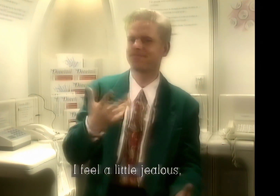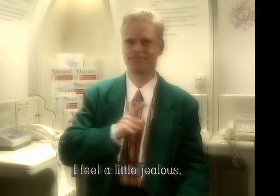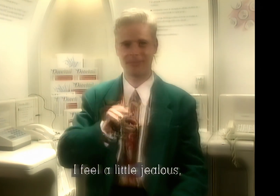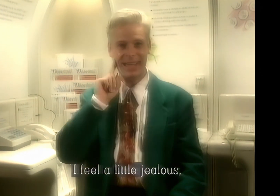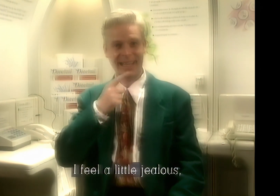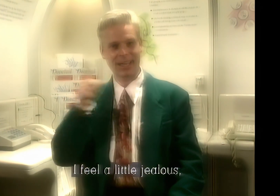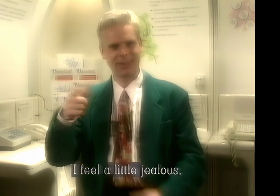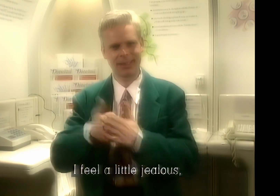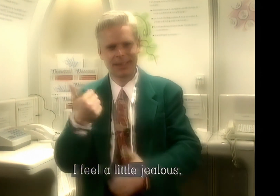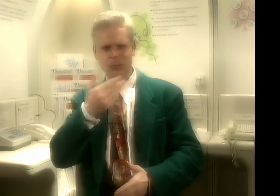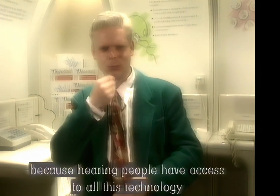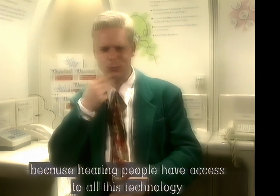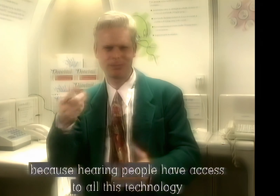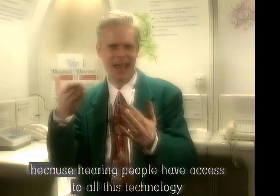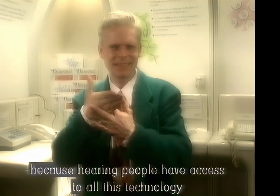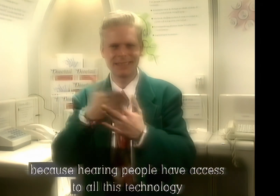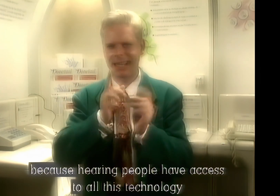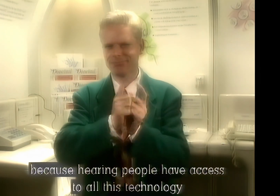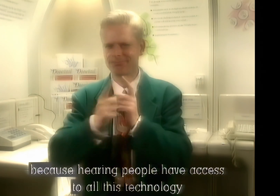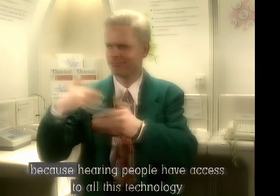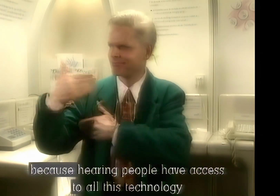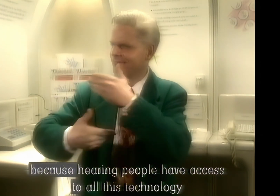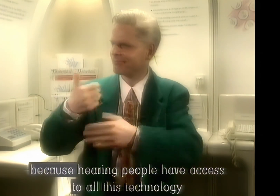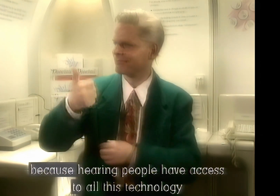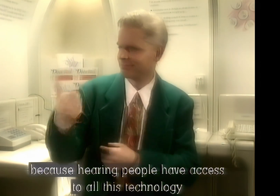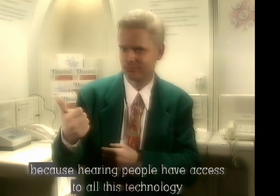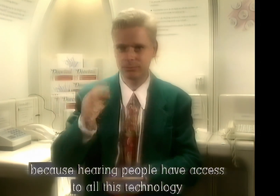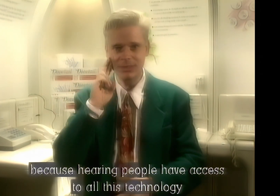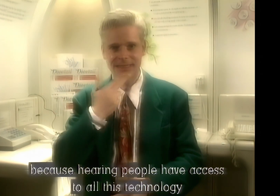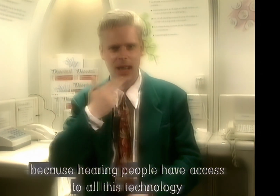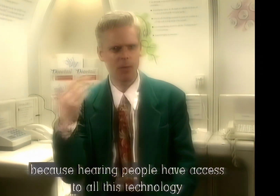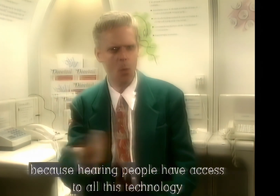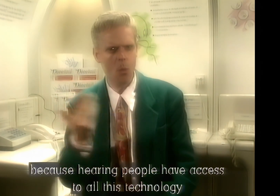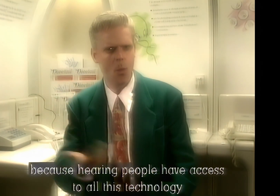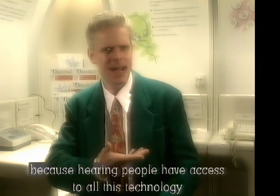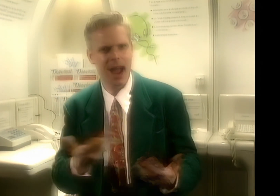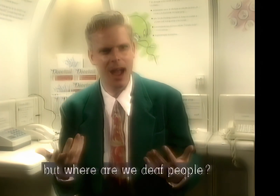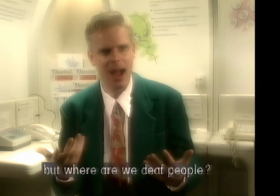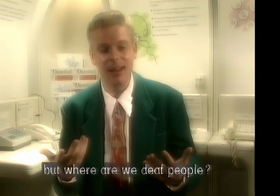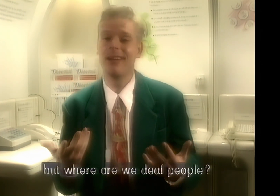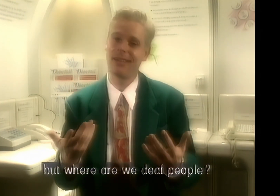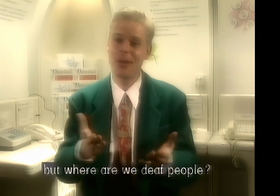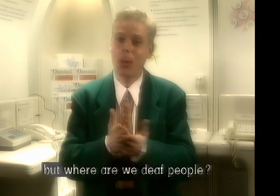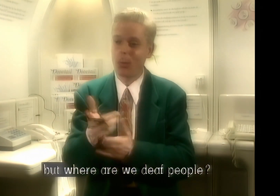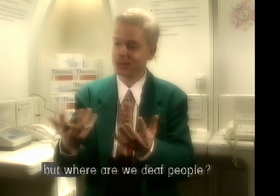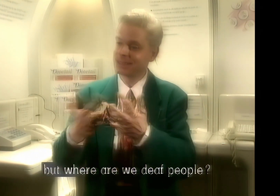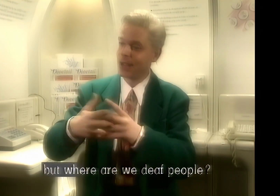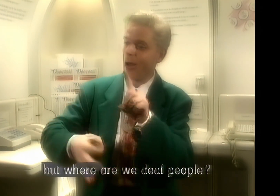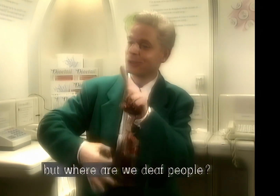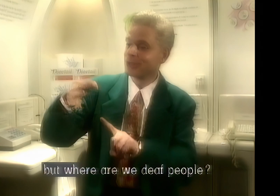advanced. But I feel a little jealous because hearing people have access to all of this technology. Where are we deaf people? Well,